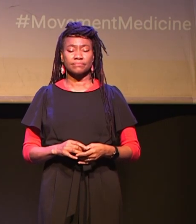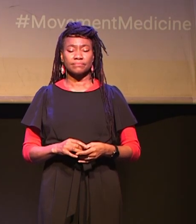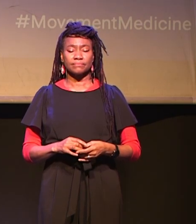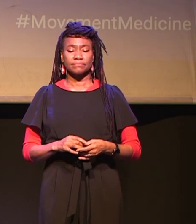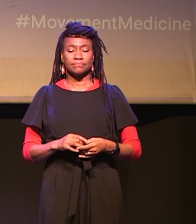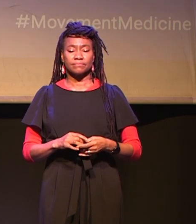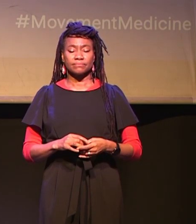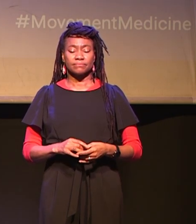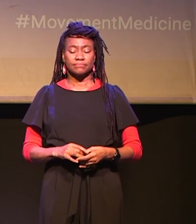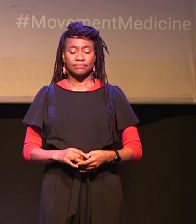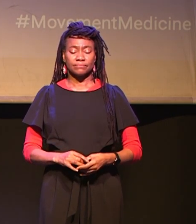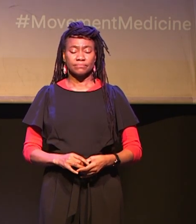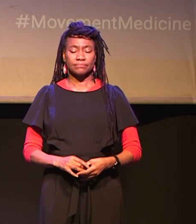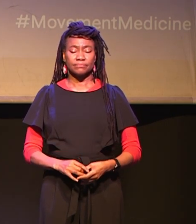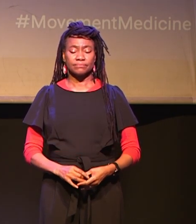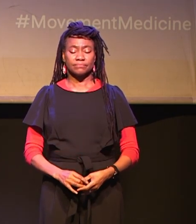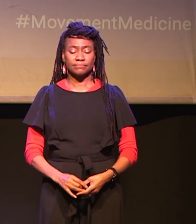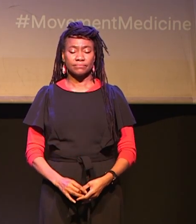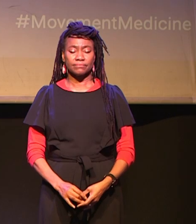top to bottom.